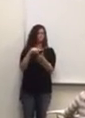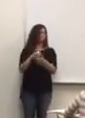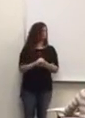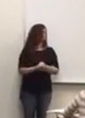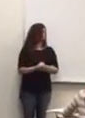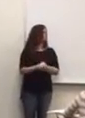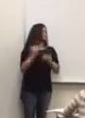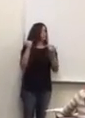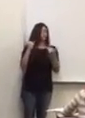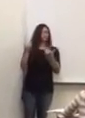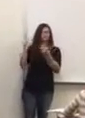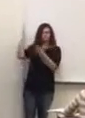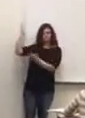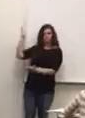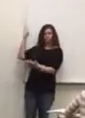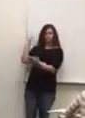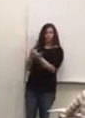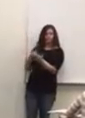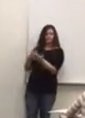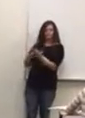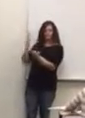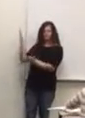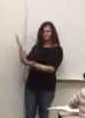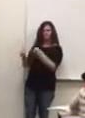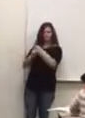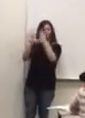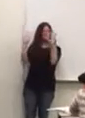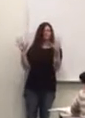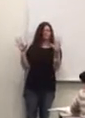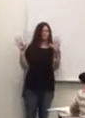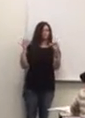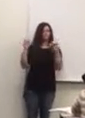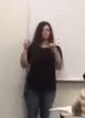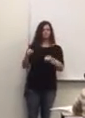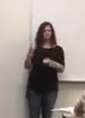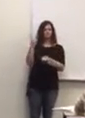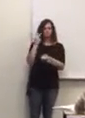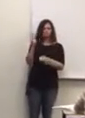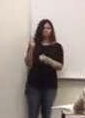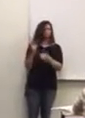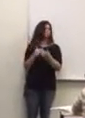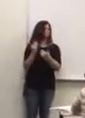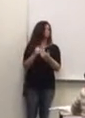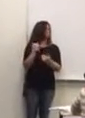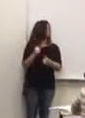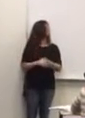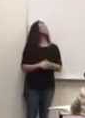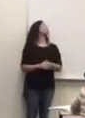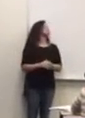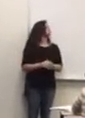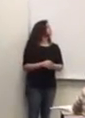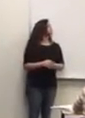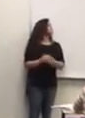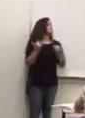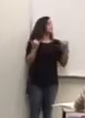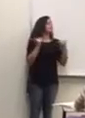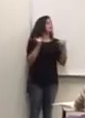about right now in like big, giant, clear font, right? I'm going to complicate your understanding of this a little bit because we're going to look at an example here. This computer